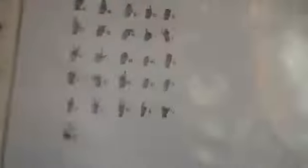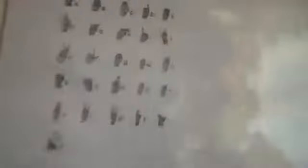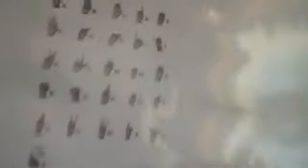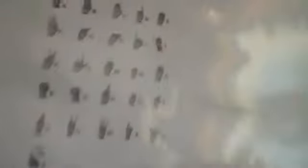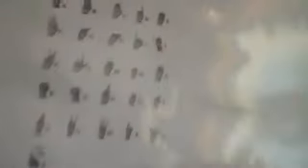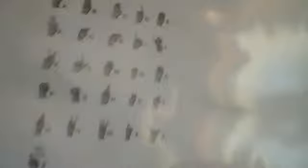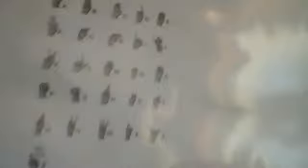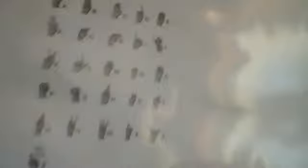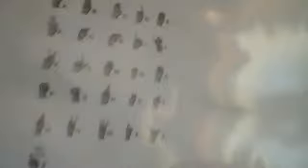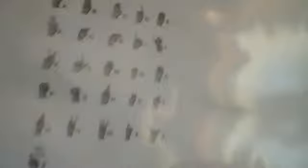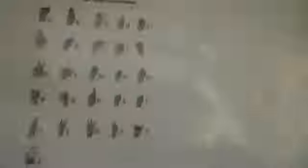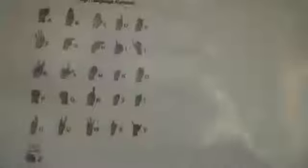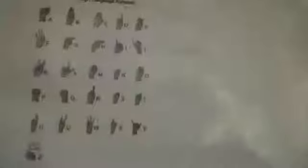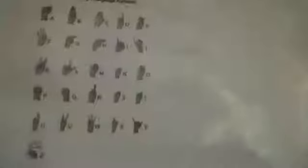it very well.